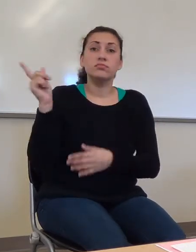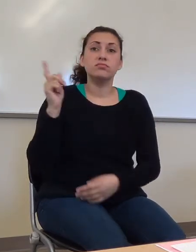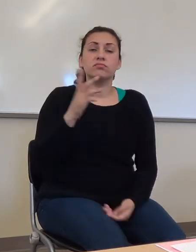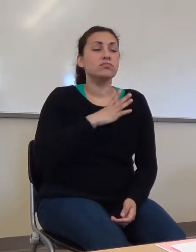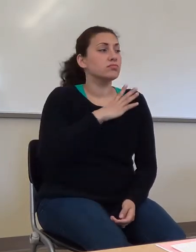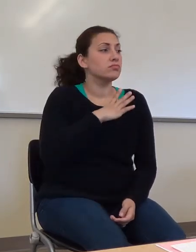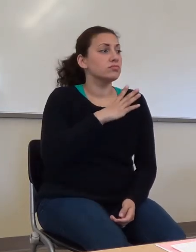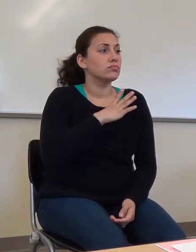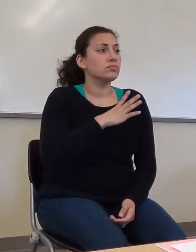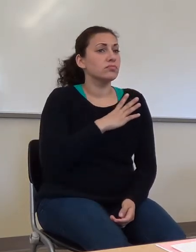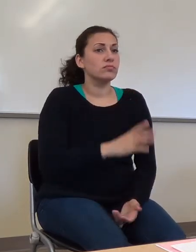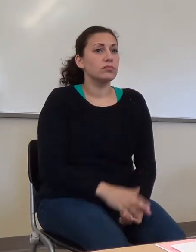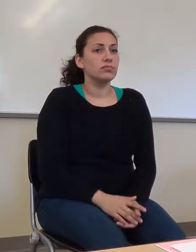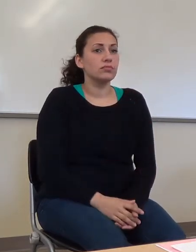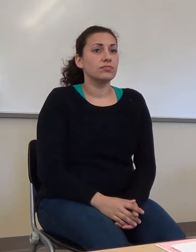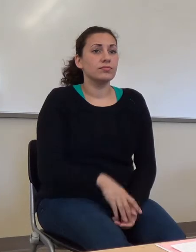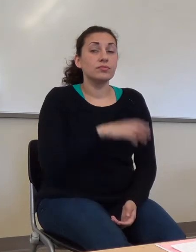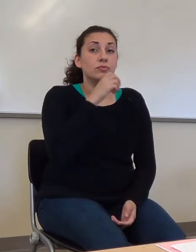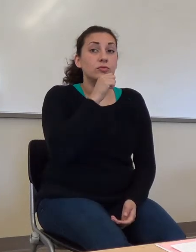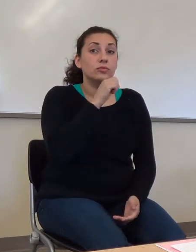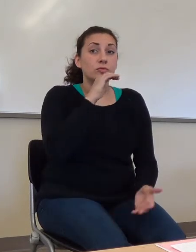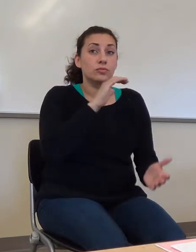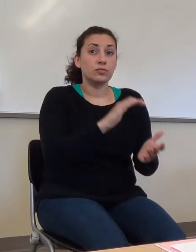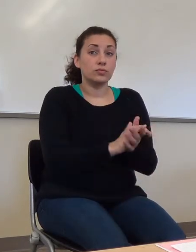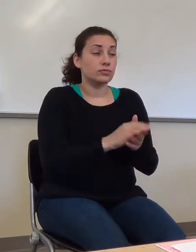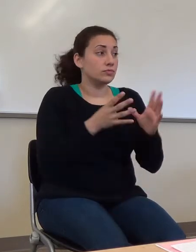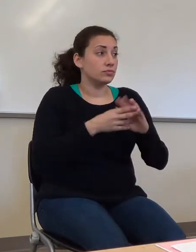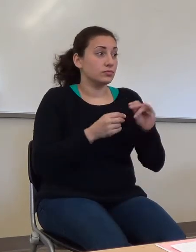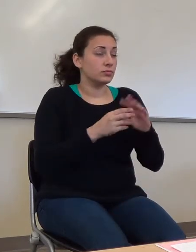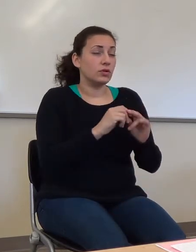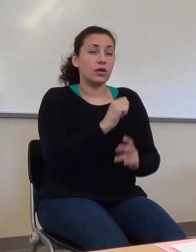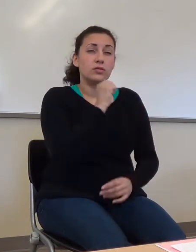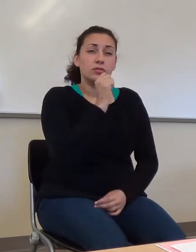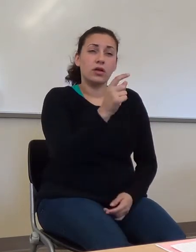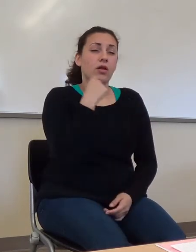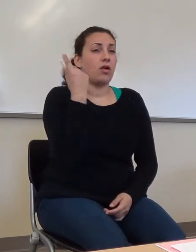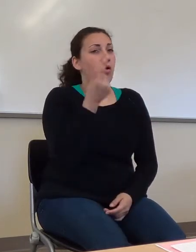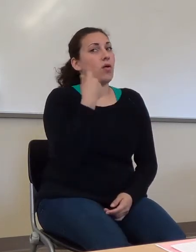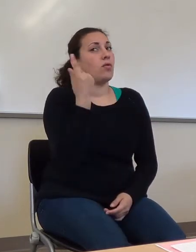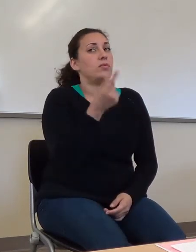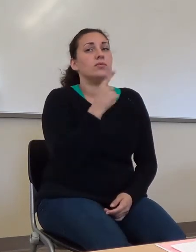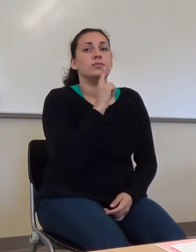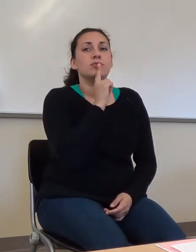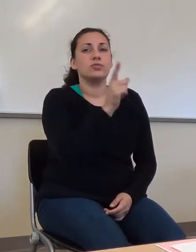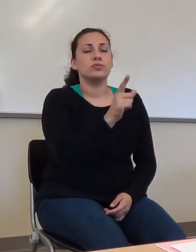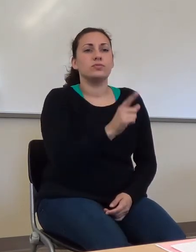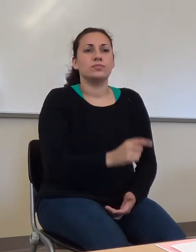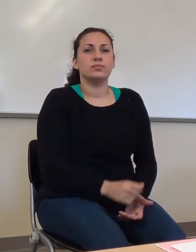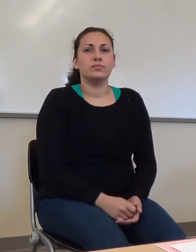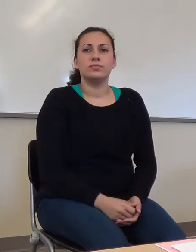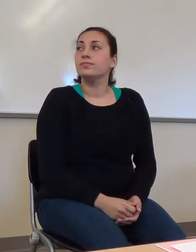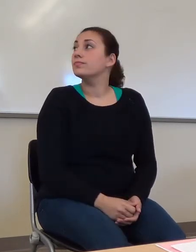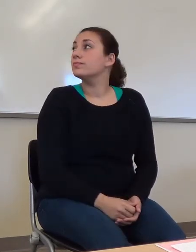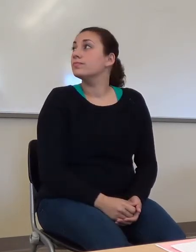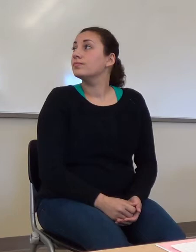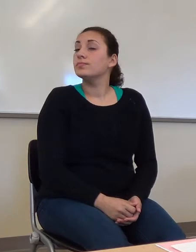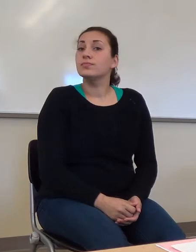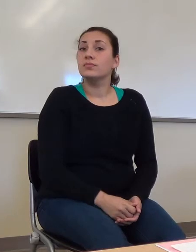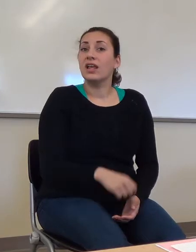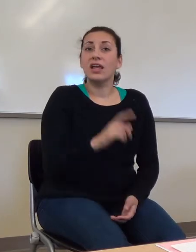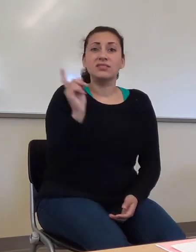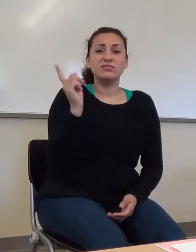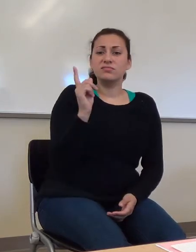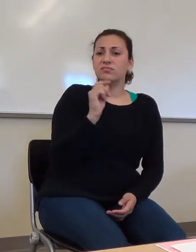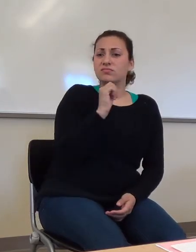okay. Old wives' tales are not always true. Now, this didn't say that none of them are